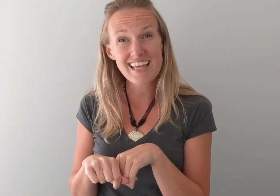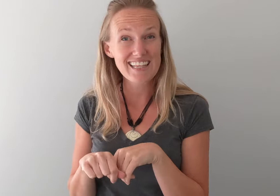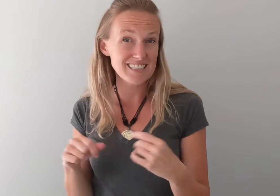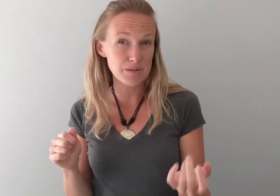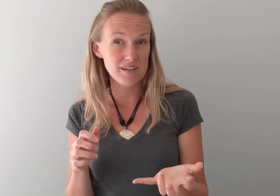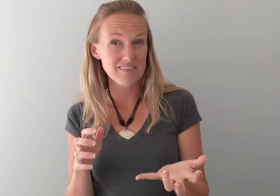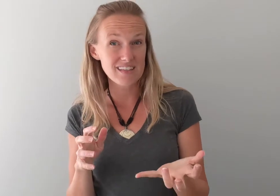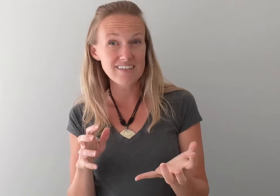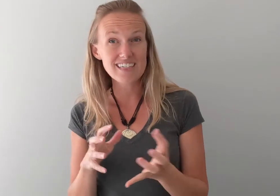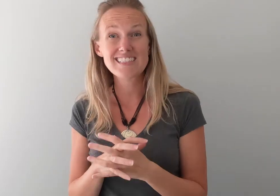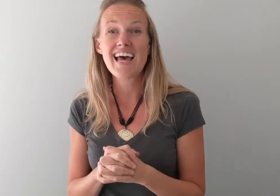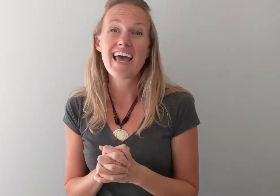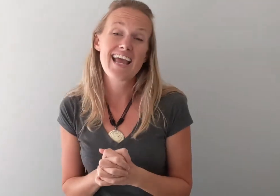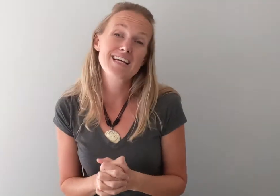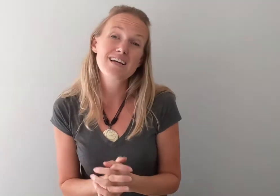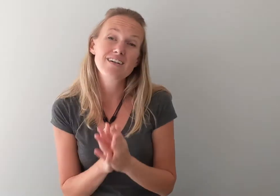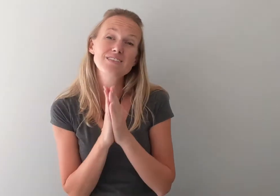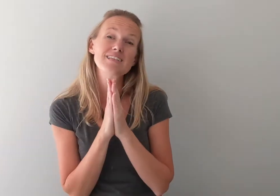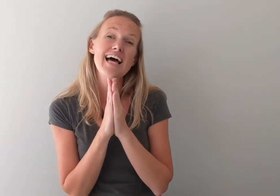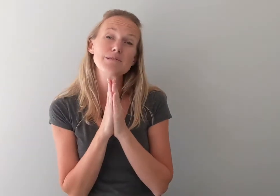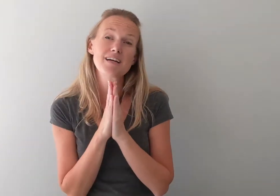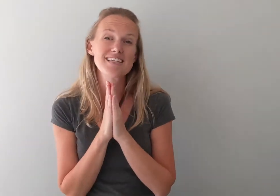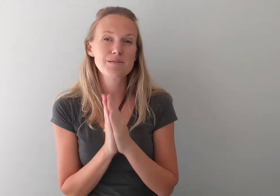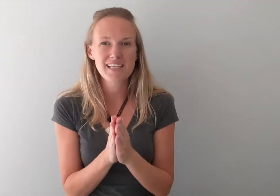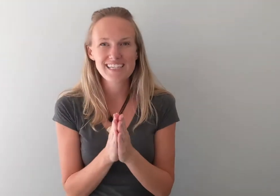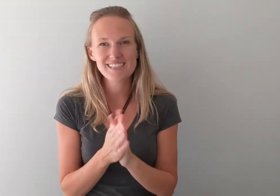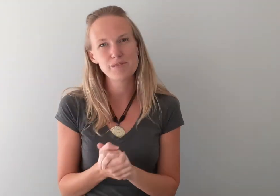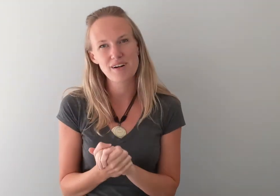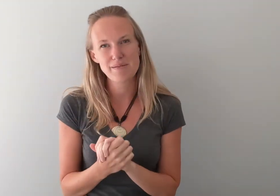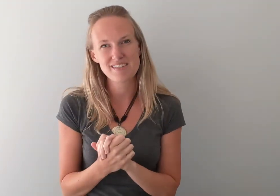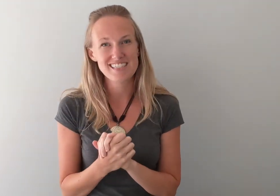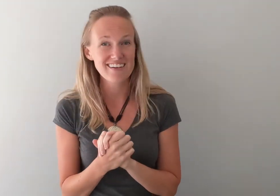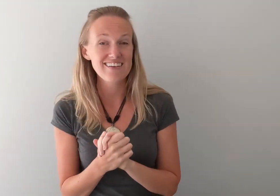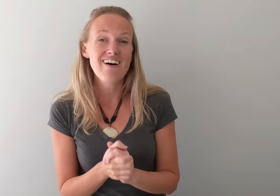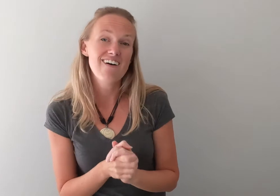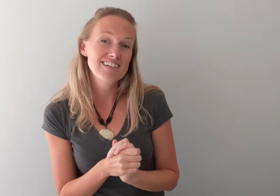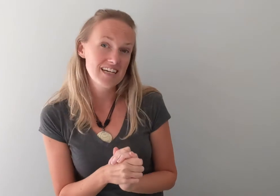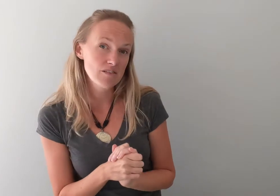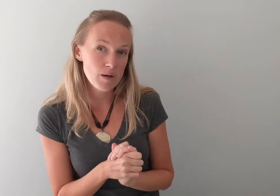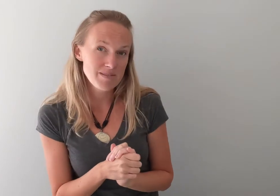links to print off the lyrics. And last but not least, please subscribe to the channel or check out the website